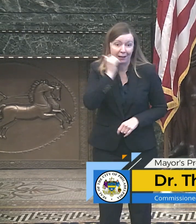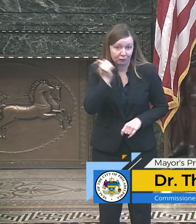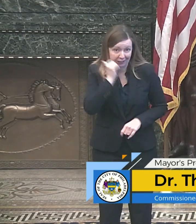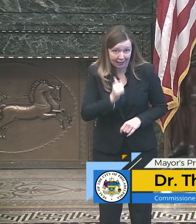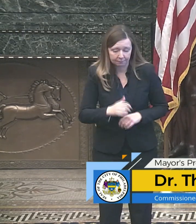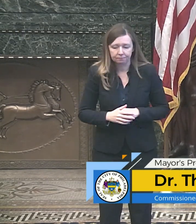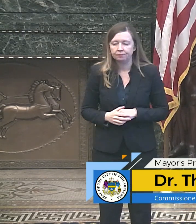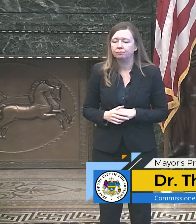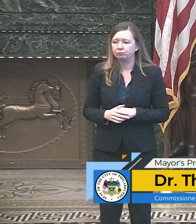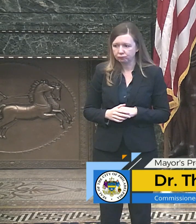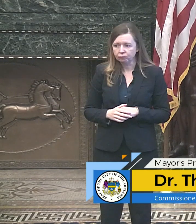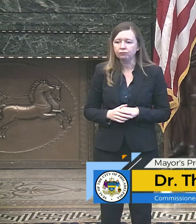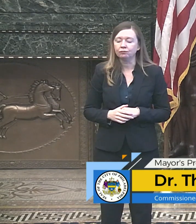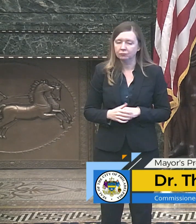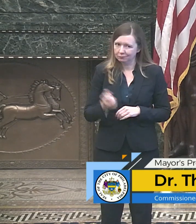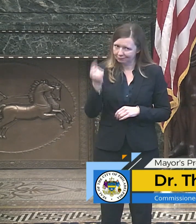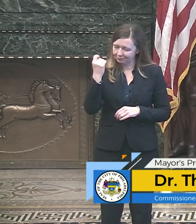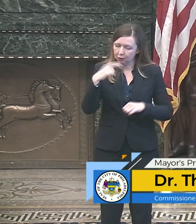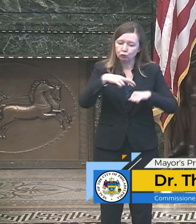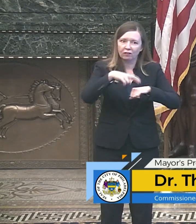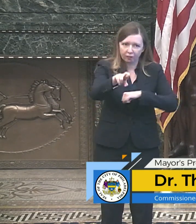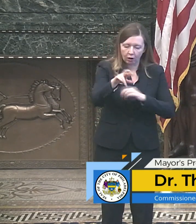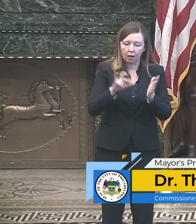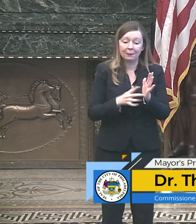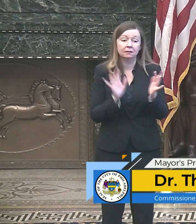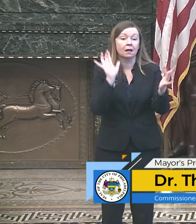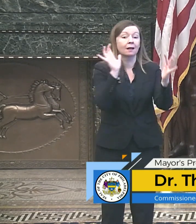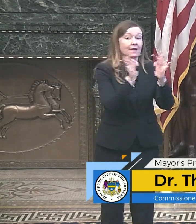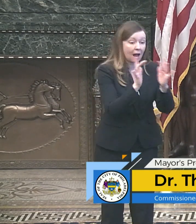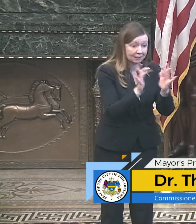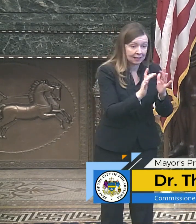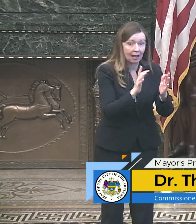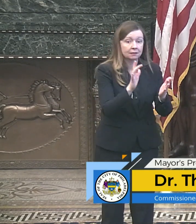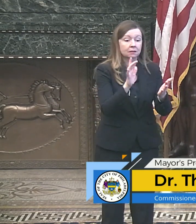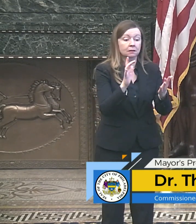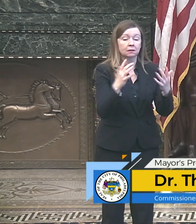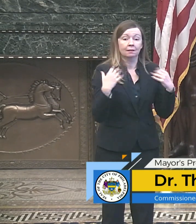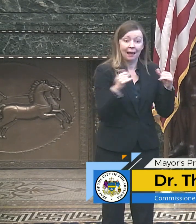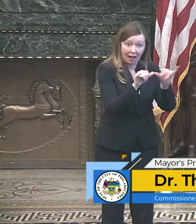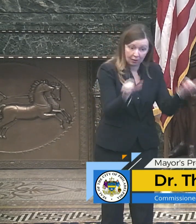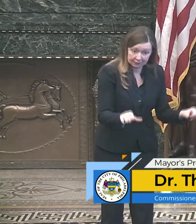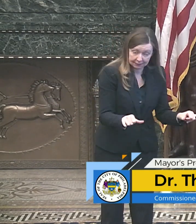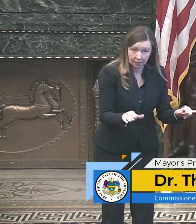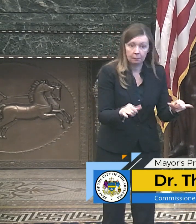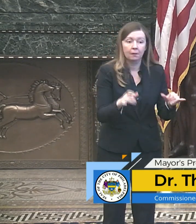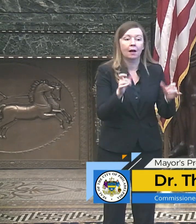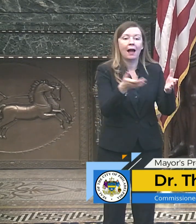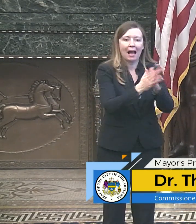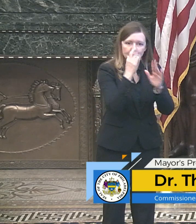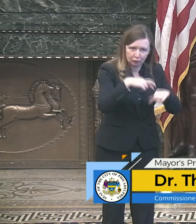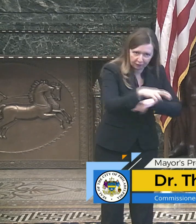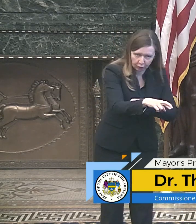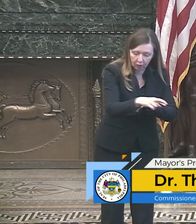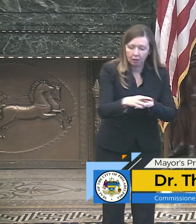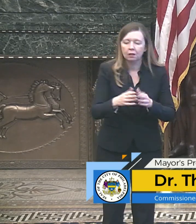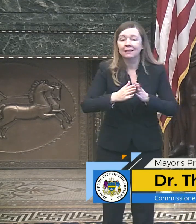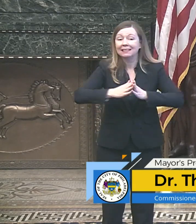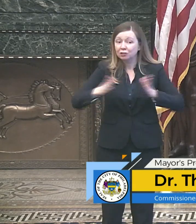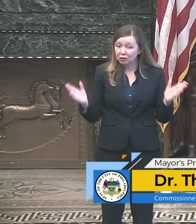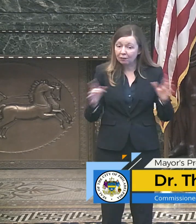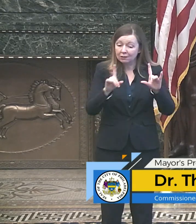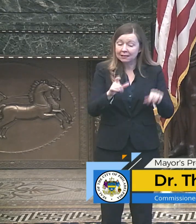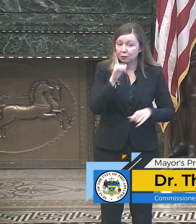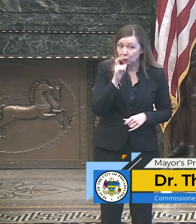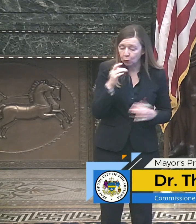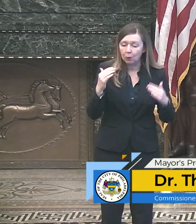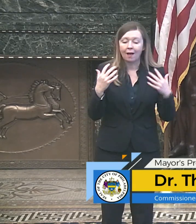These are, for the most part, by referral, so you need to contact the health system that is operating the site. In general, they're testing people who are healthcare workers or who are